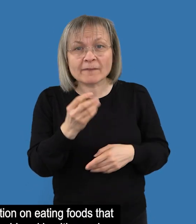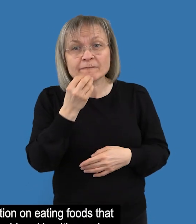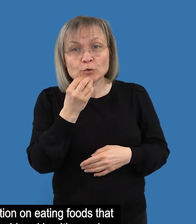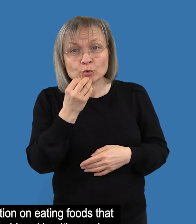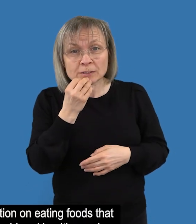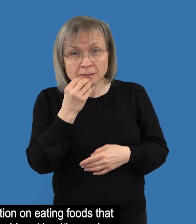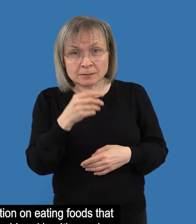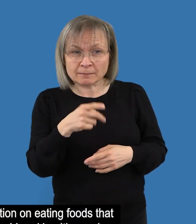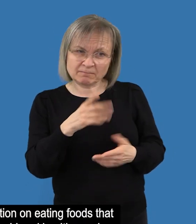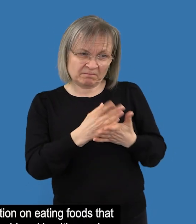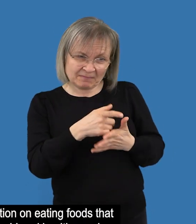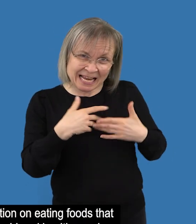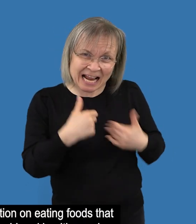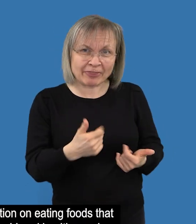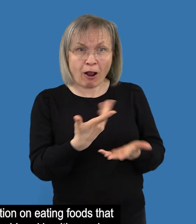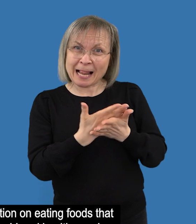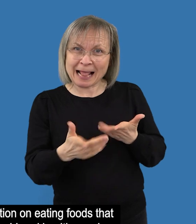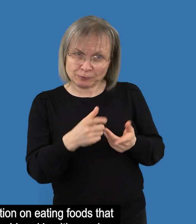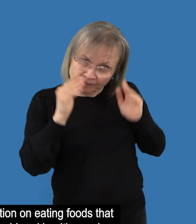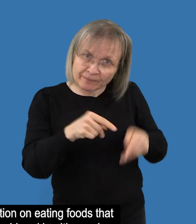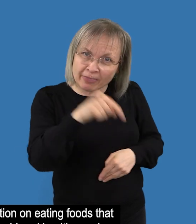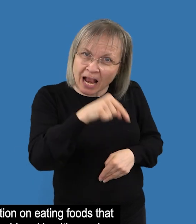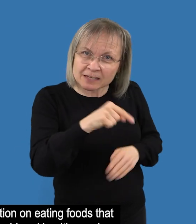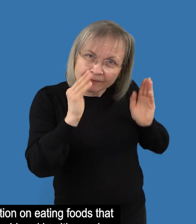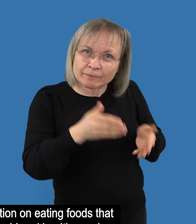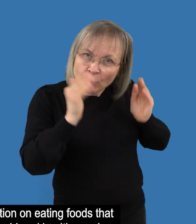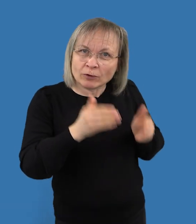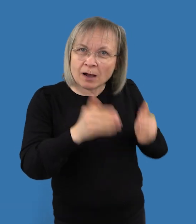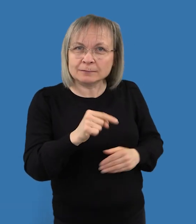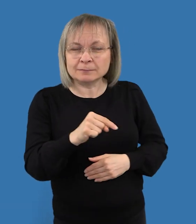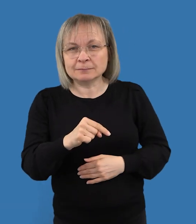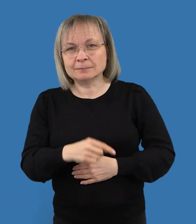Fixation on eating foods that are considered healthy or clean.